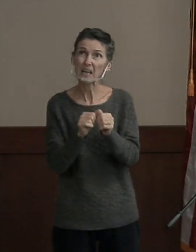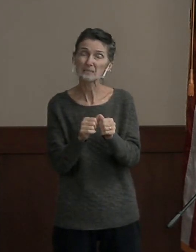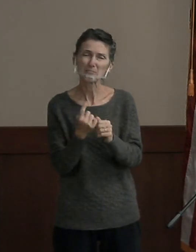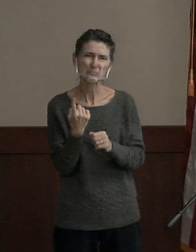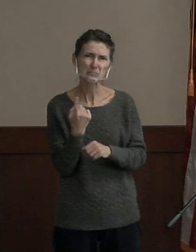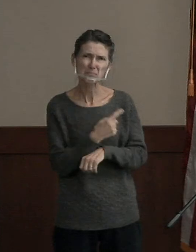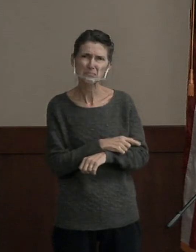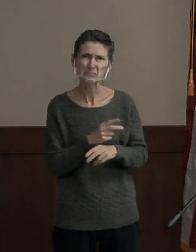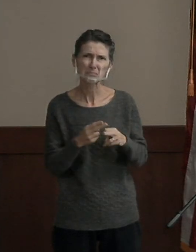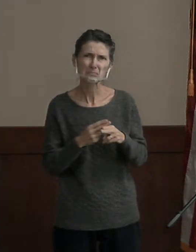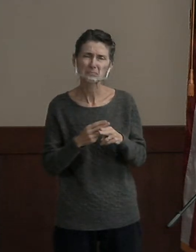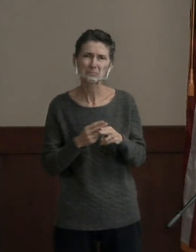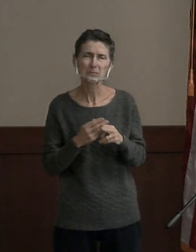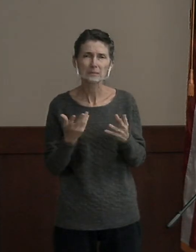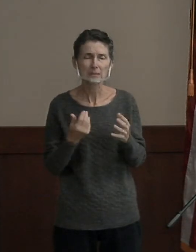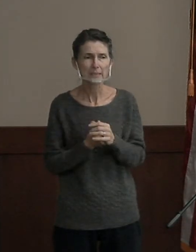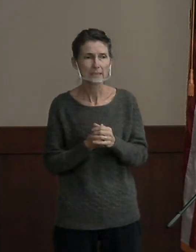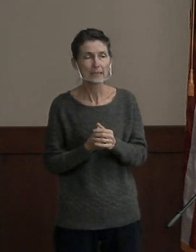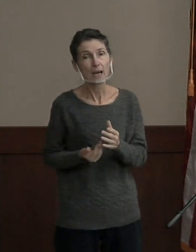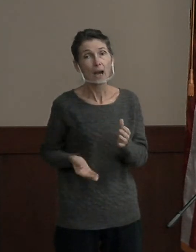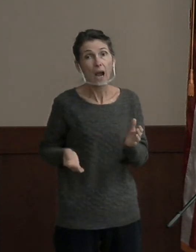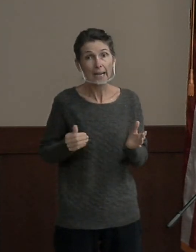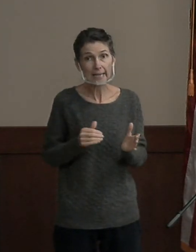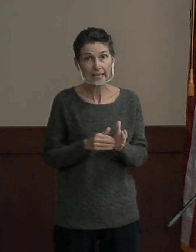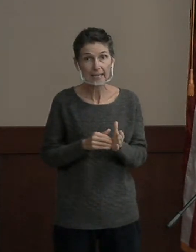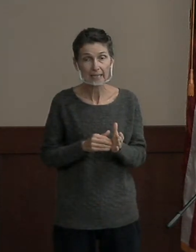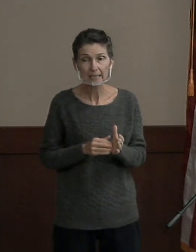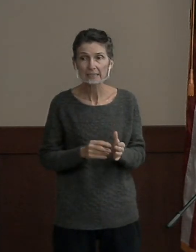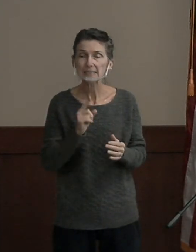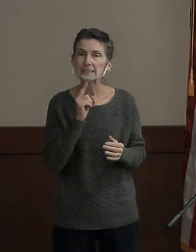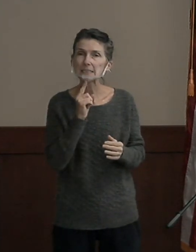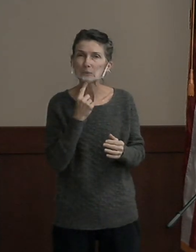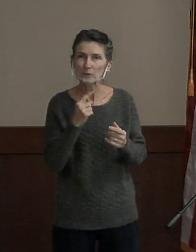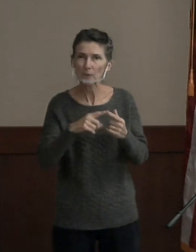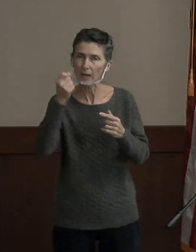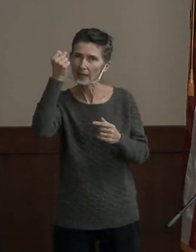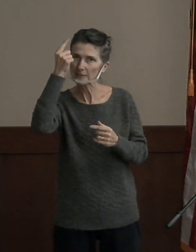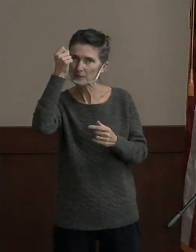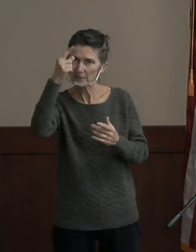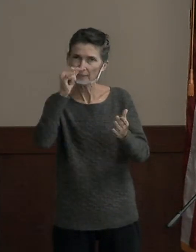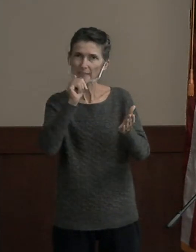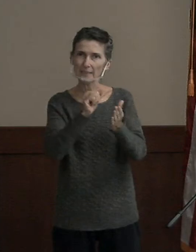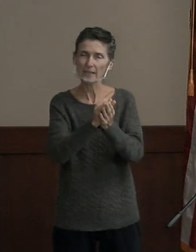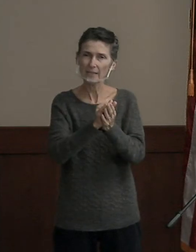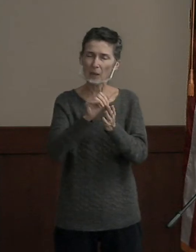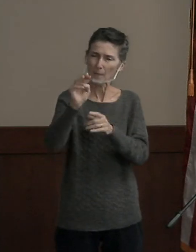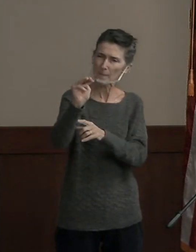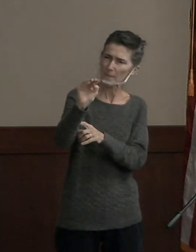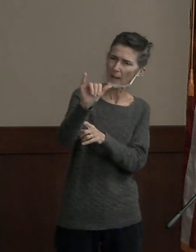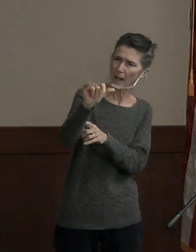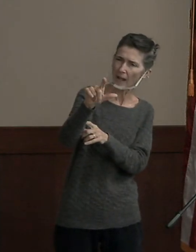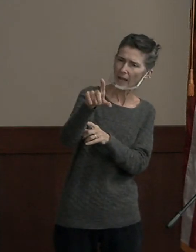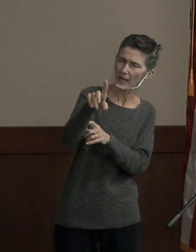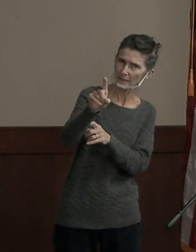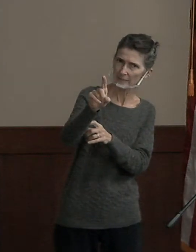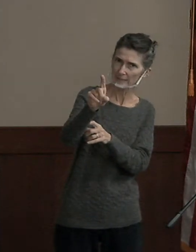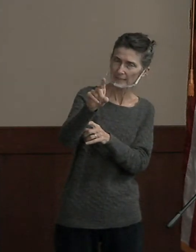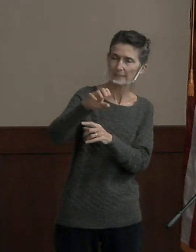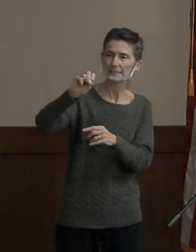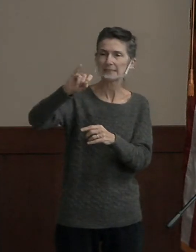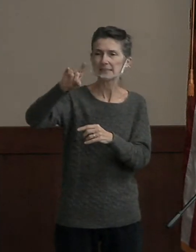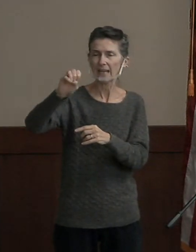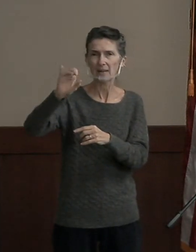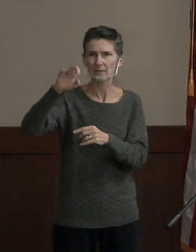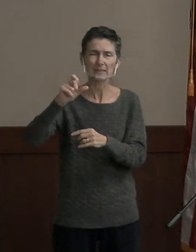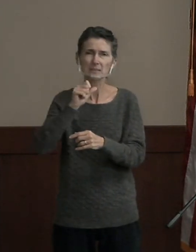day. So again, it is critical to understand that mild side effects from vaccines are not